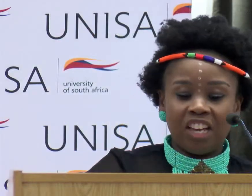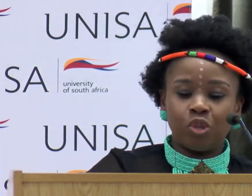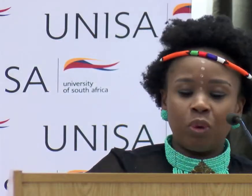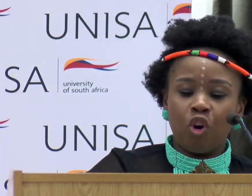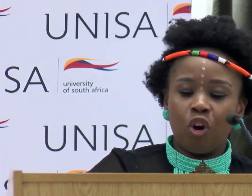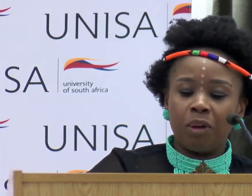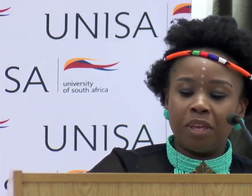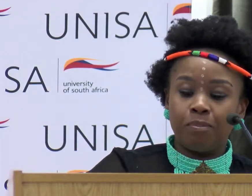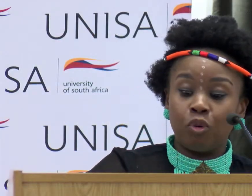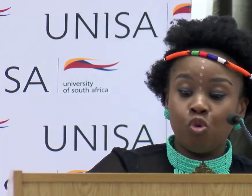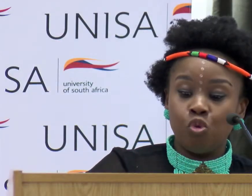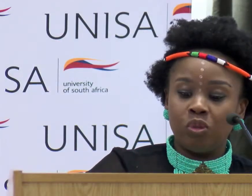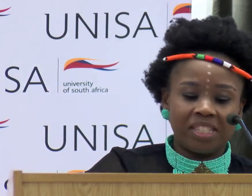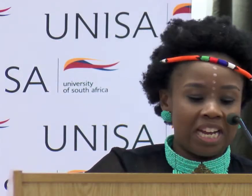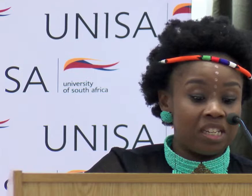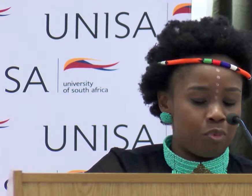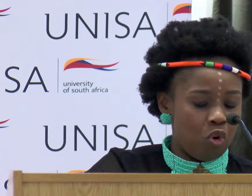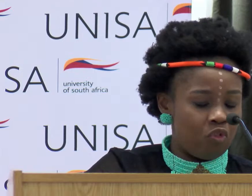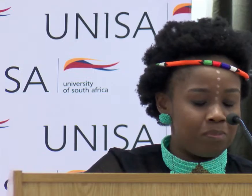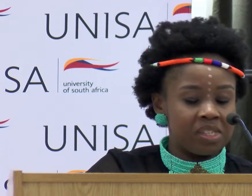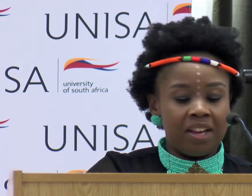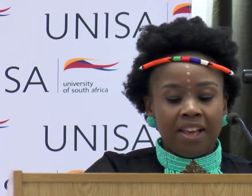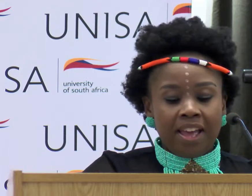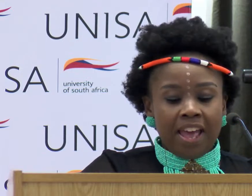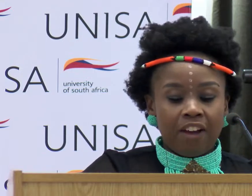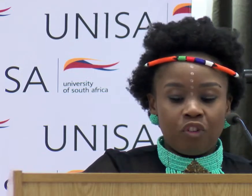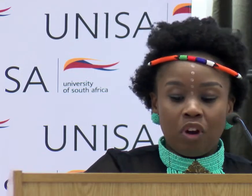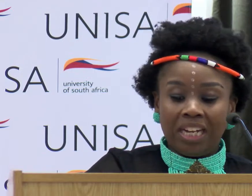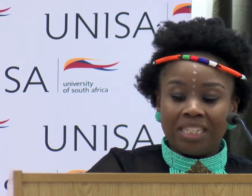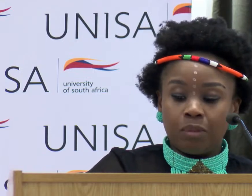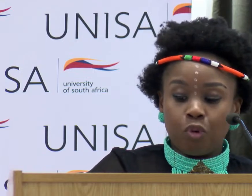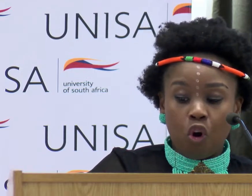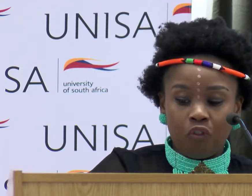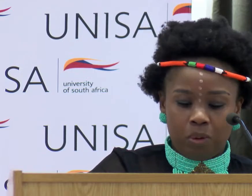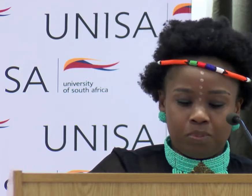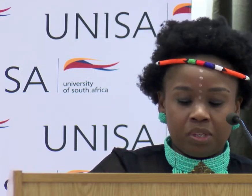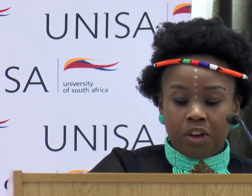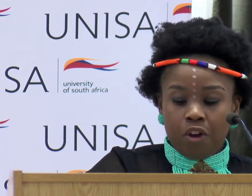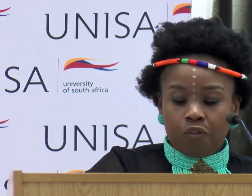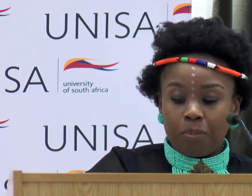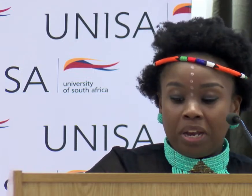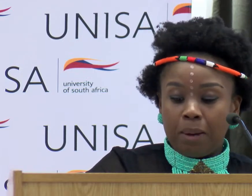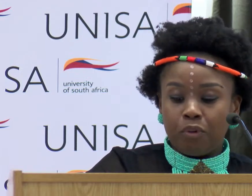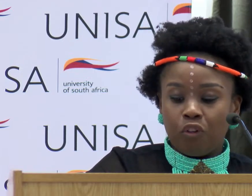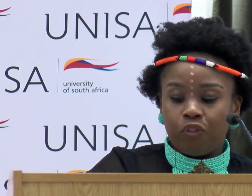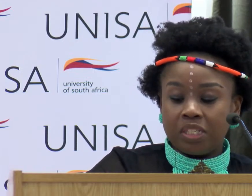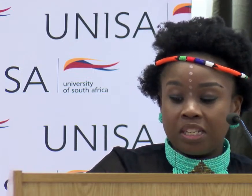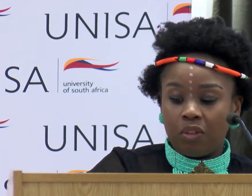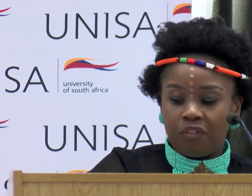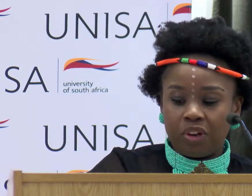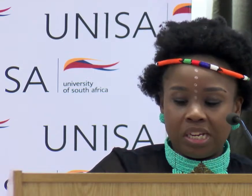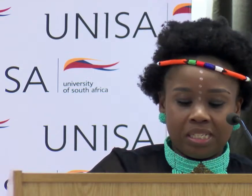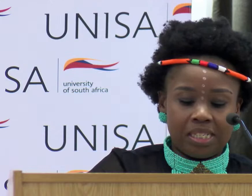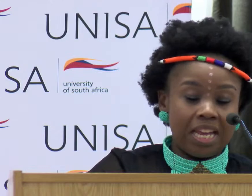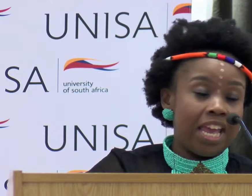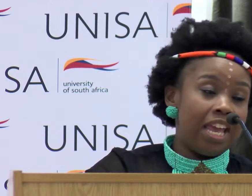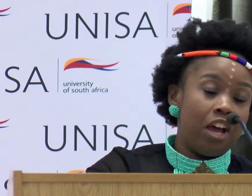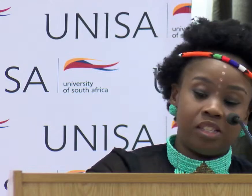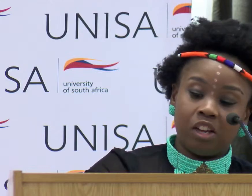paremiologists, as we call people who study Proverbs, have collected Proverbs from a number of South